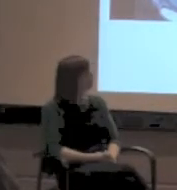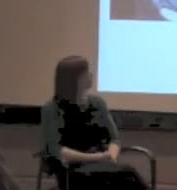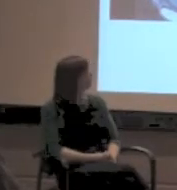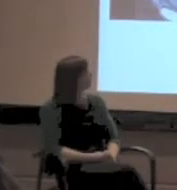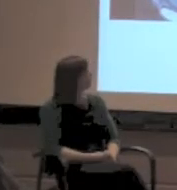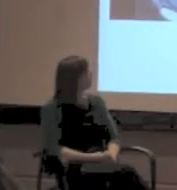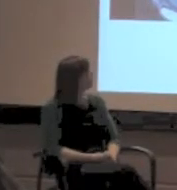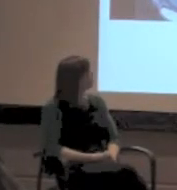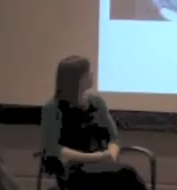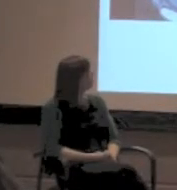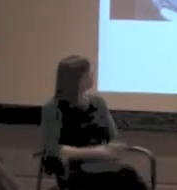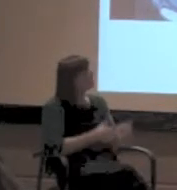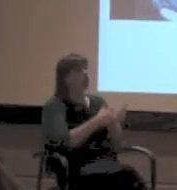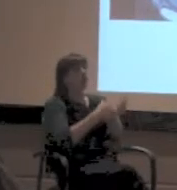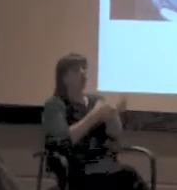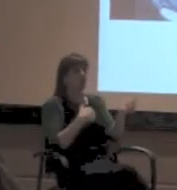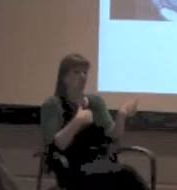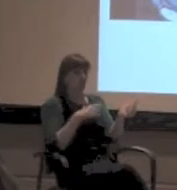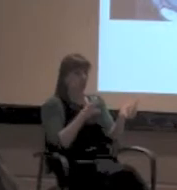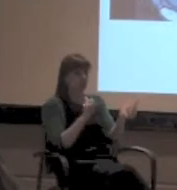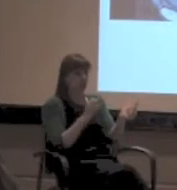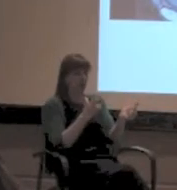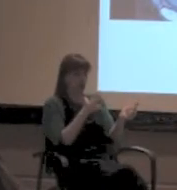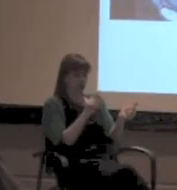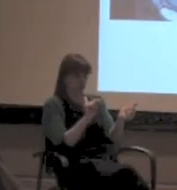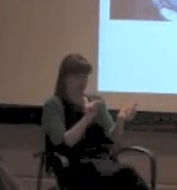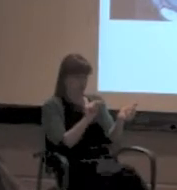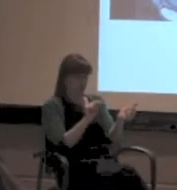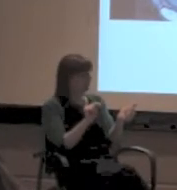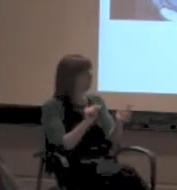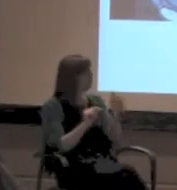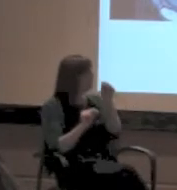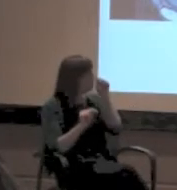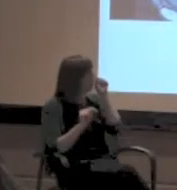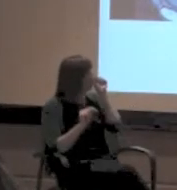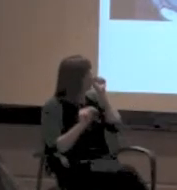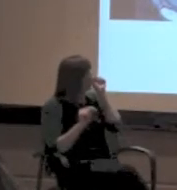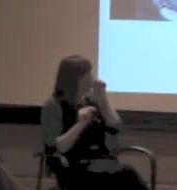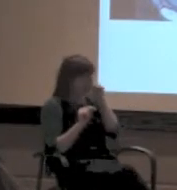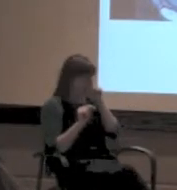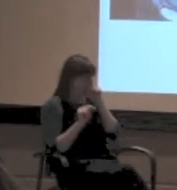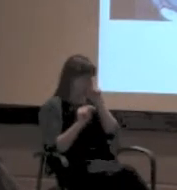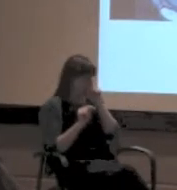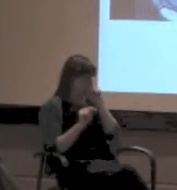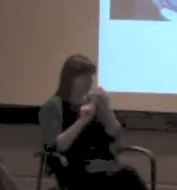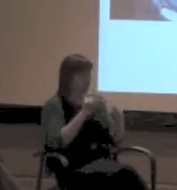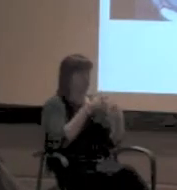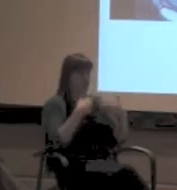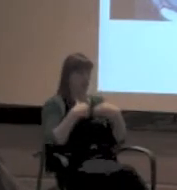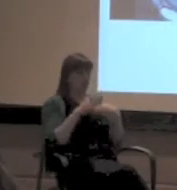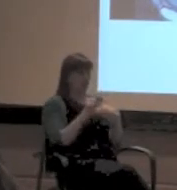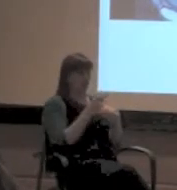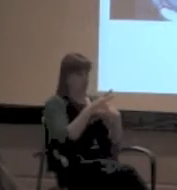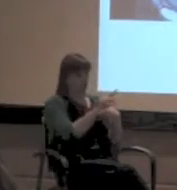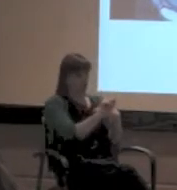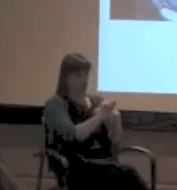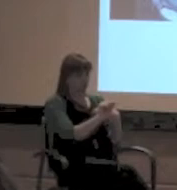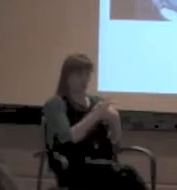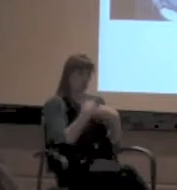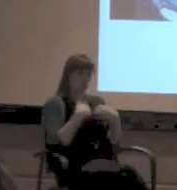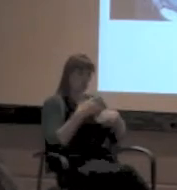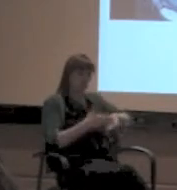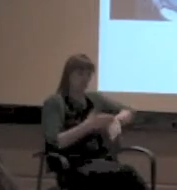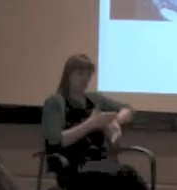so avoiding the shunt altogether. Okay, and so once you have a shunt in, we're making